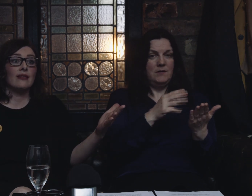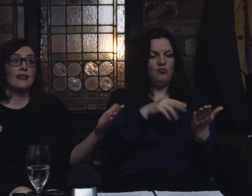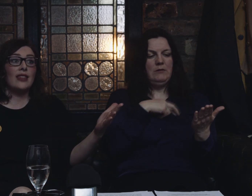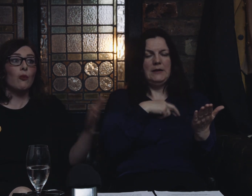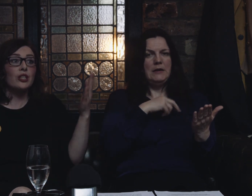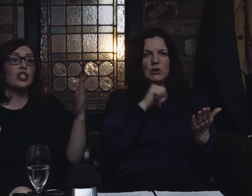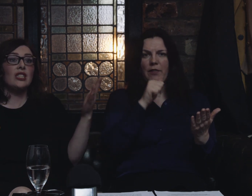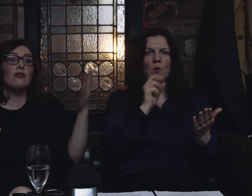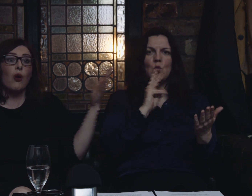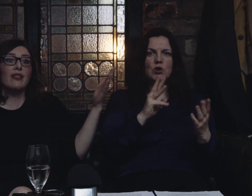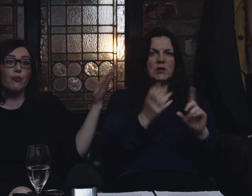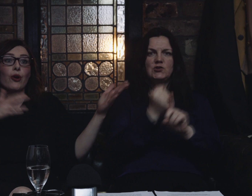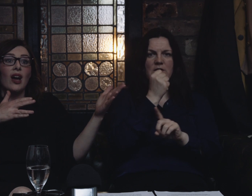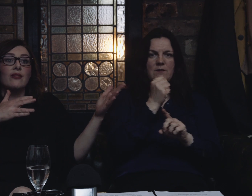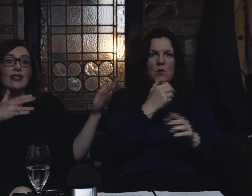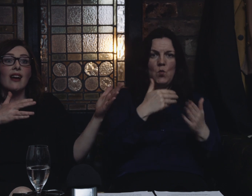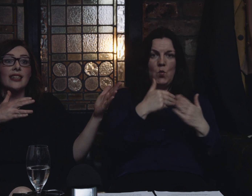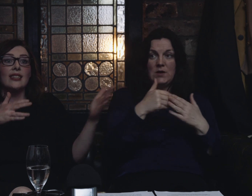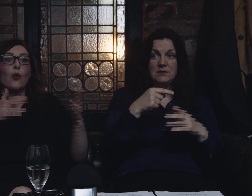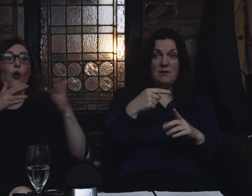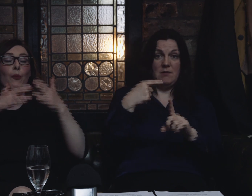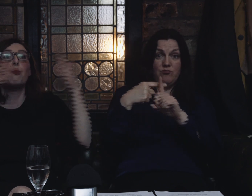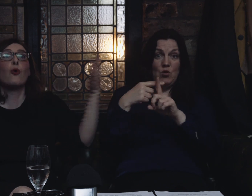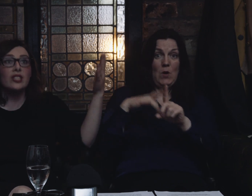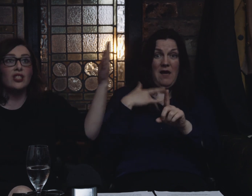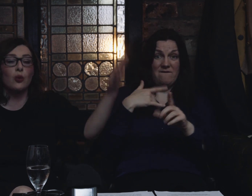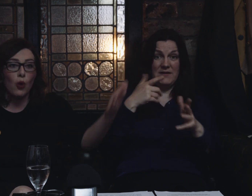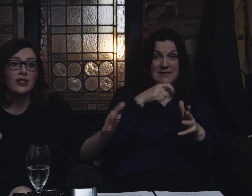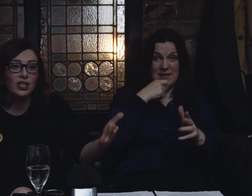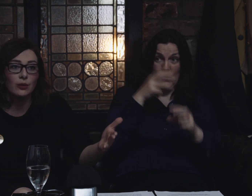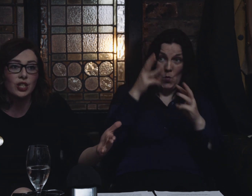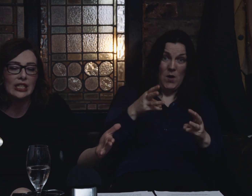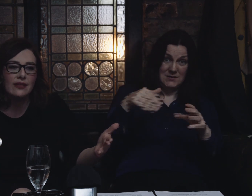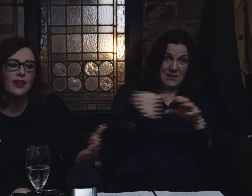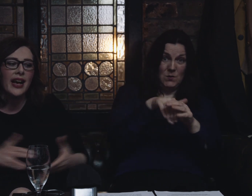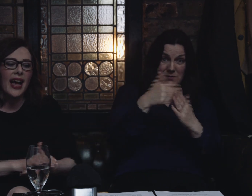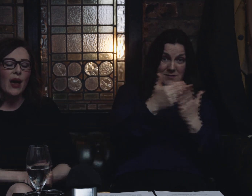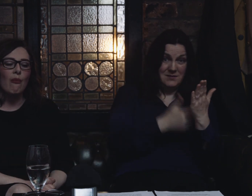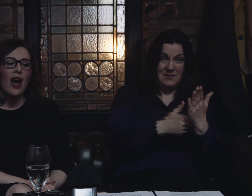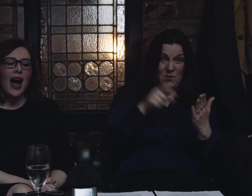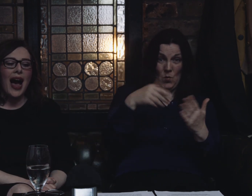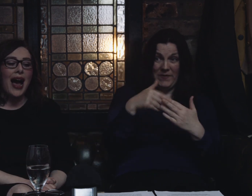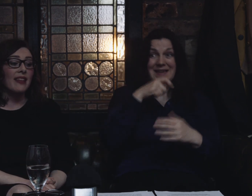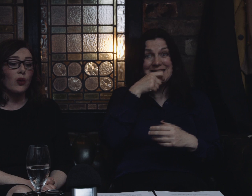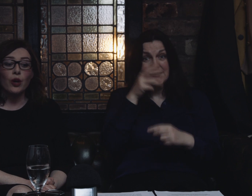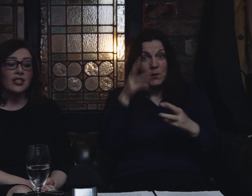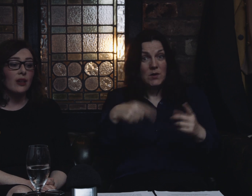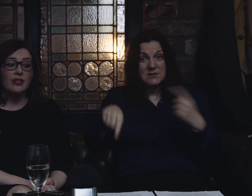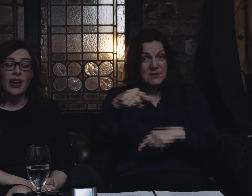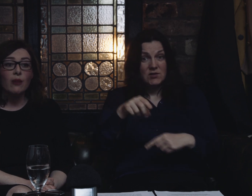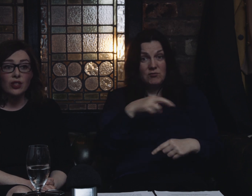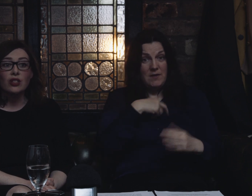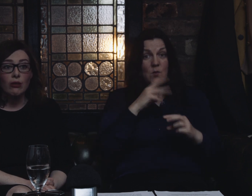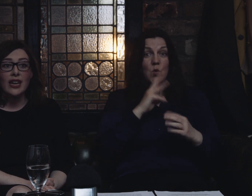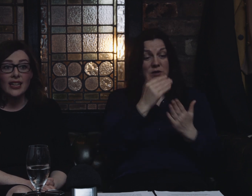wording that would achieve what the pro-life side were purporting to want to achieve, and that the wording